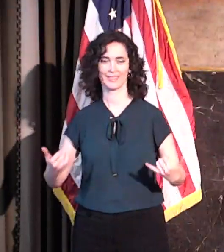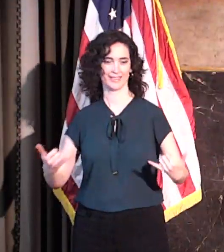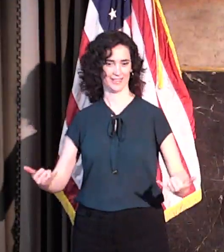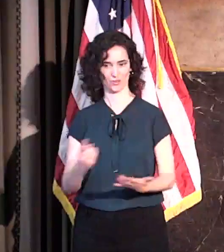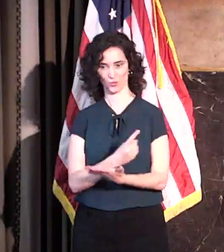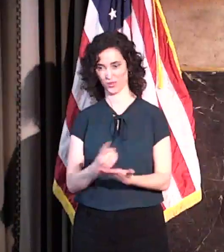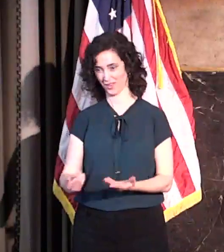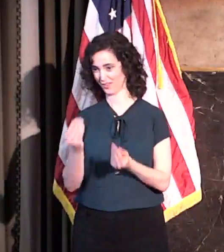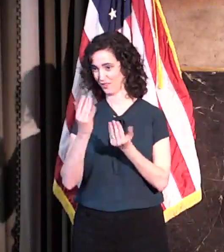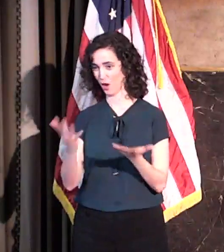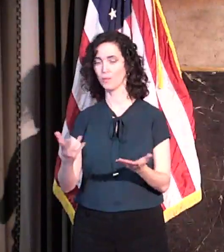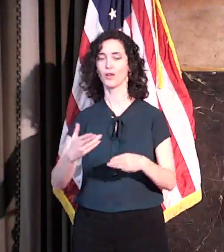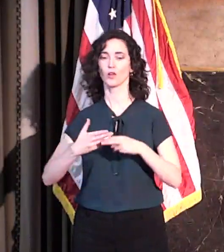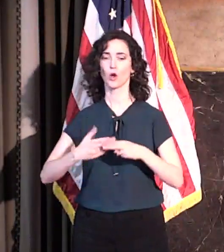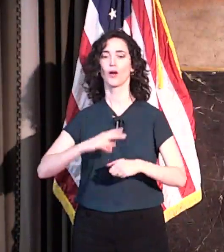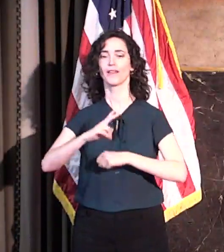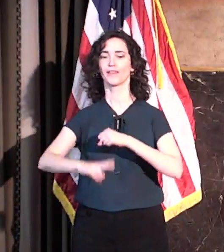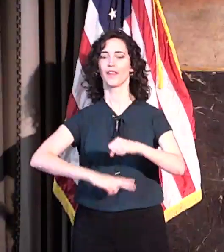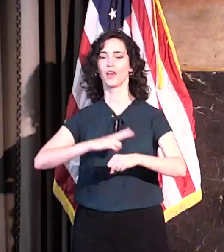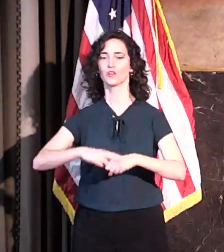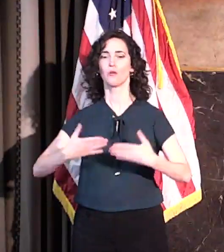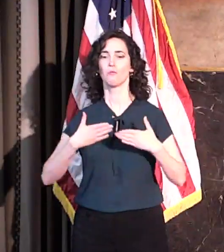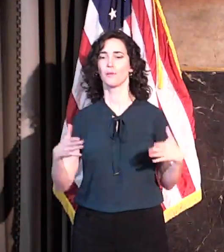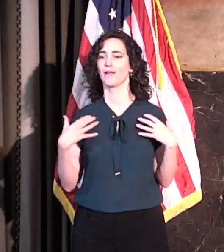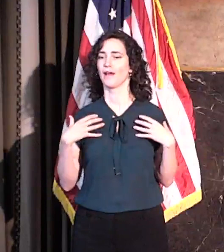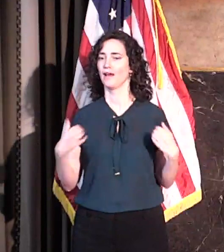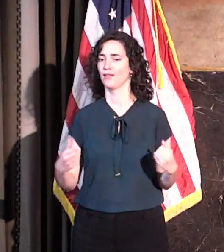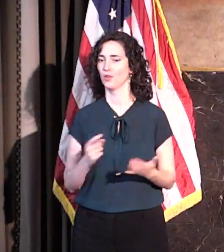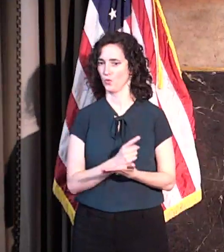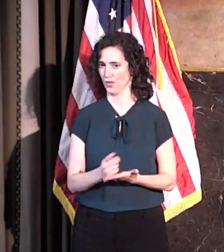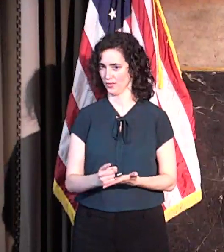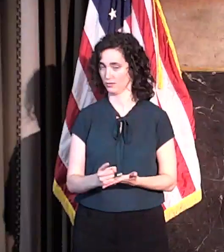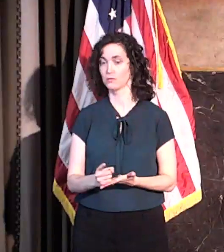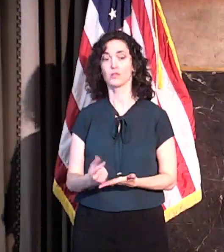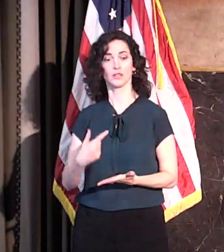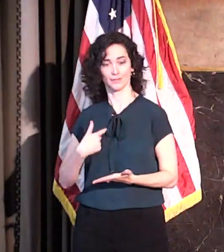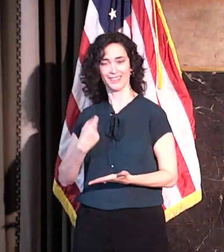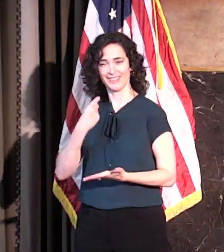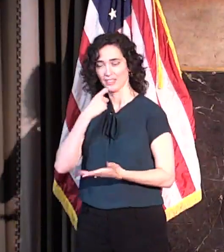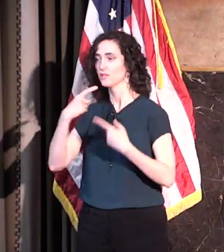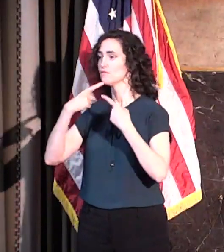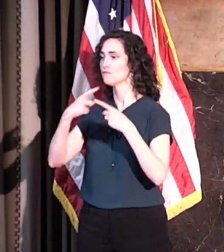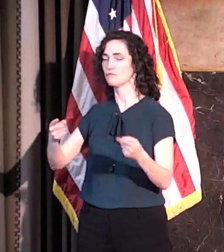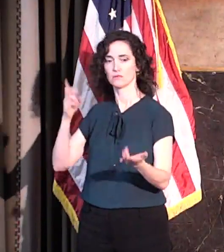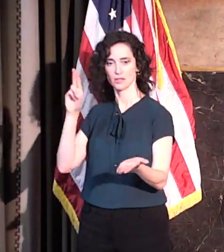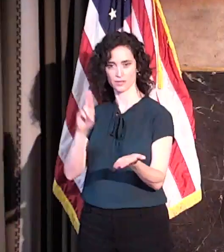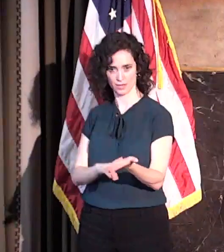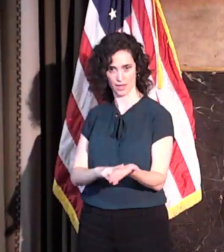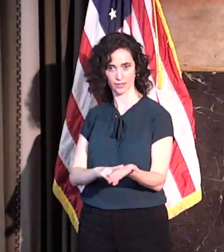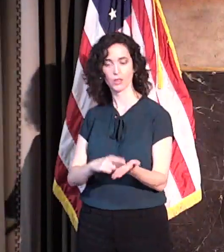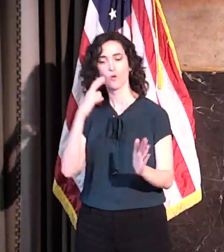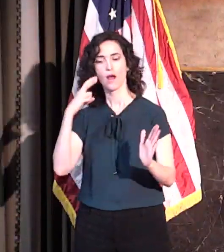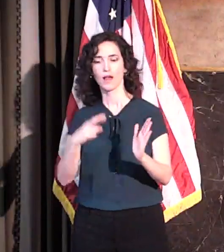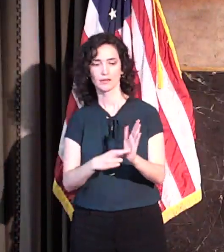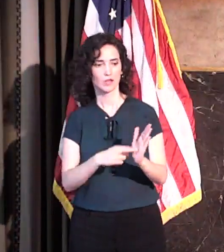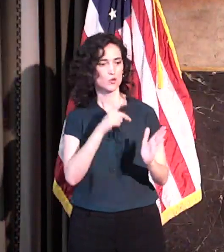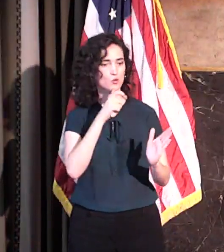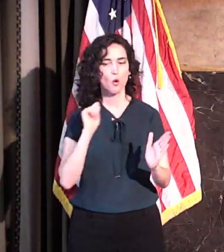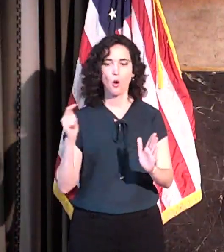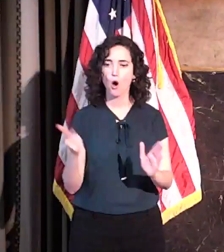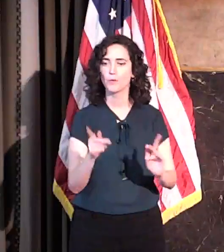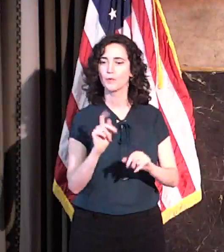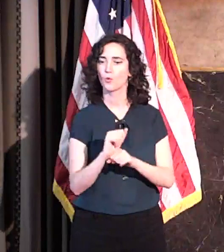is the National Public Health Week, and I've signed a proclamation recognizing all of Louisiana's public health workers